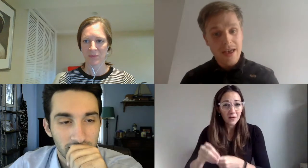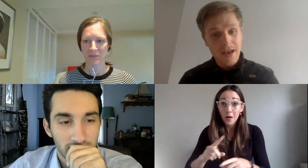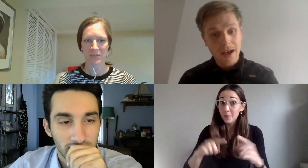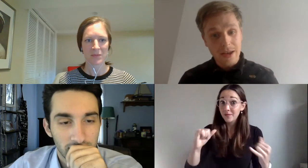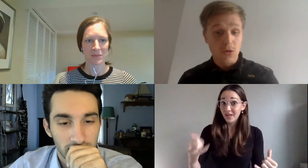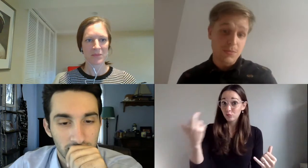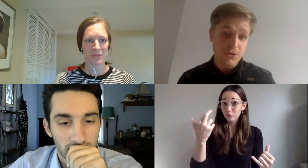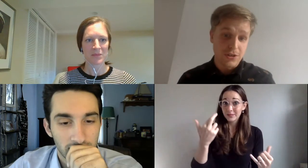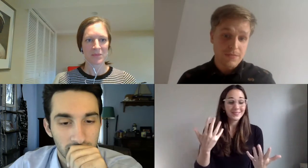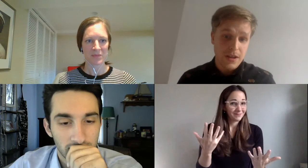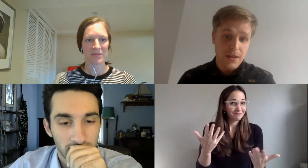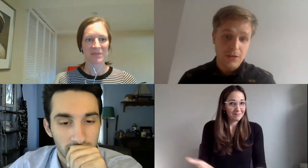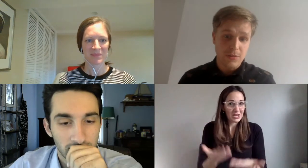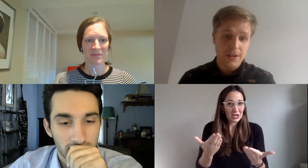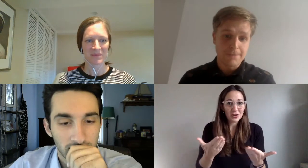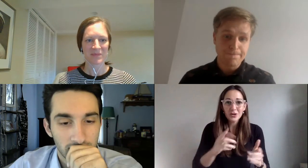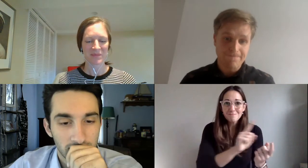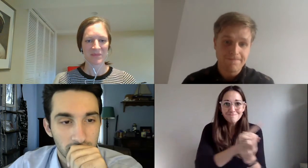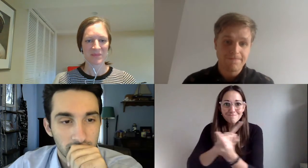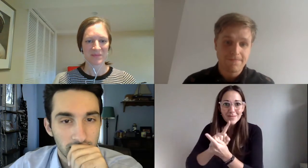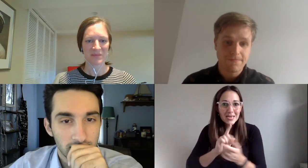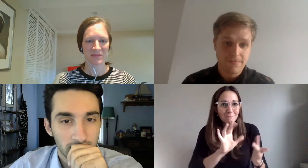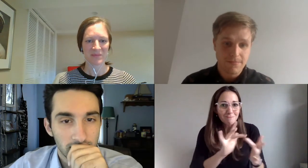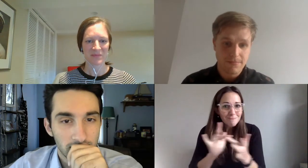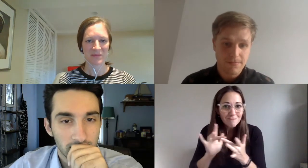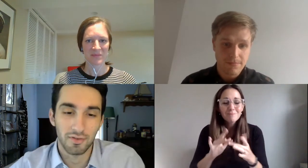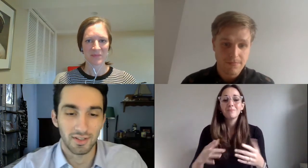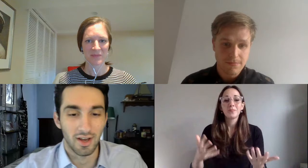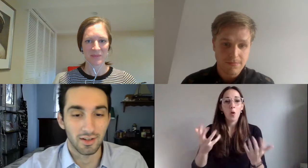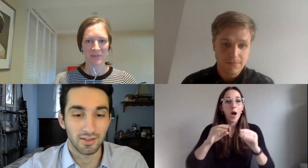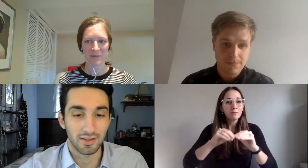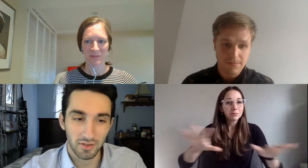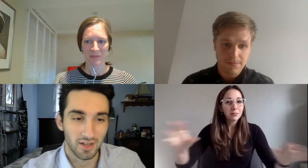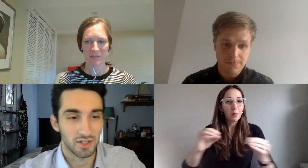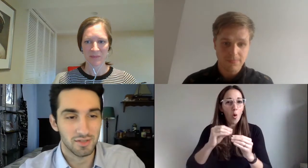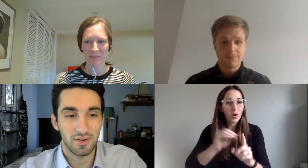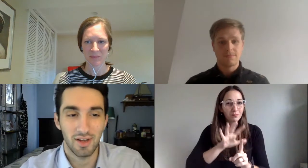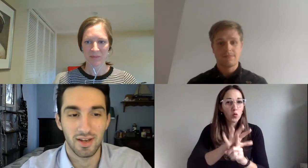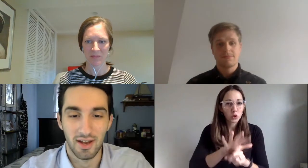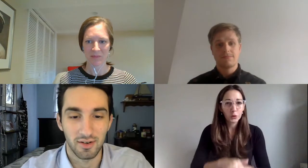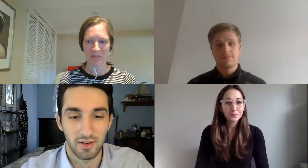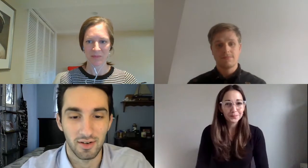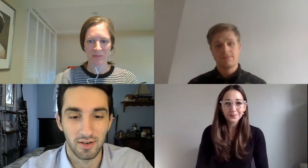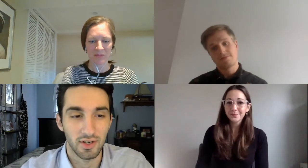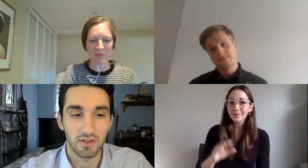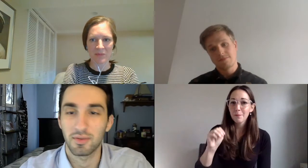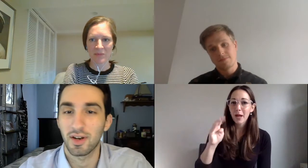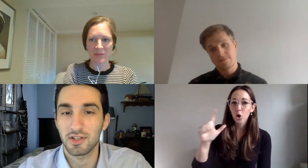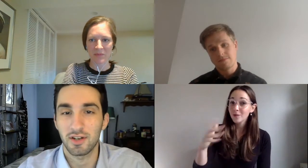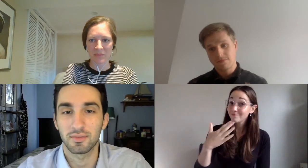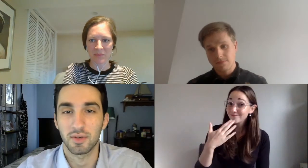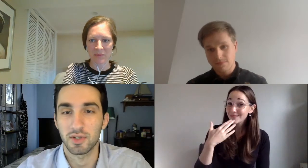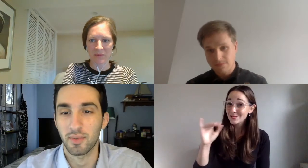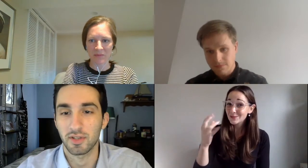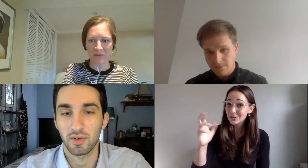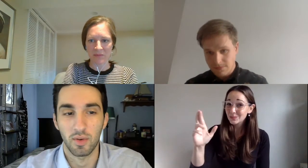us get more exposure in those markets. All right, perfect. Thank you for that, Jesper. And now video should be ready to show.